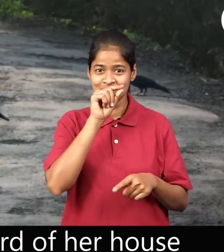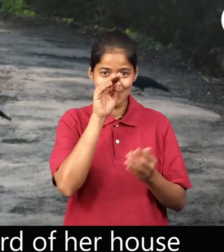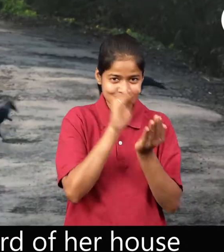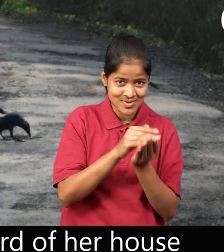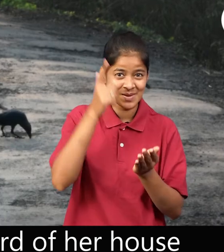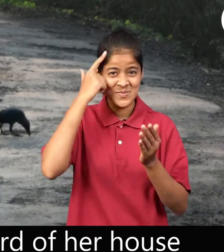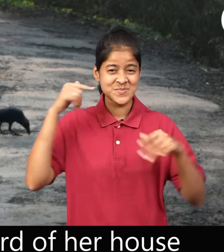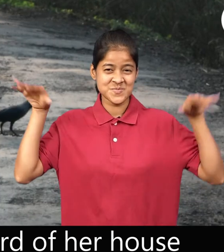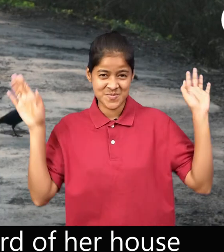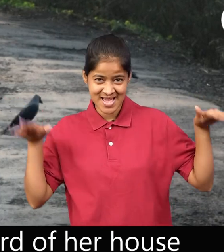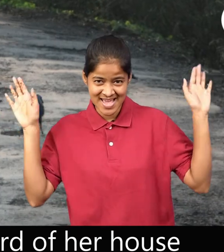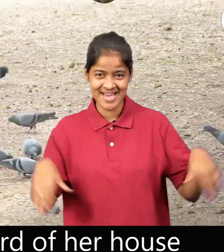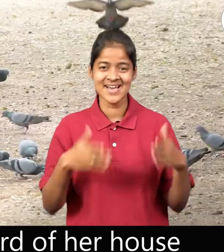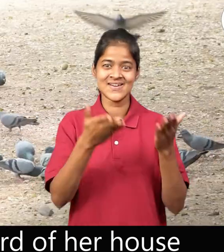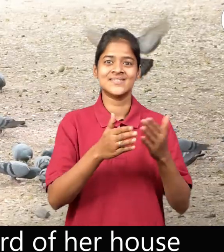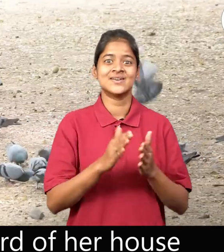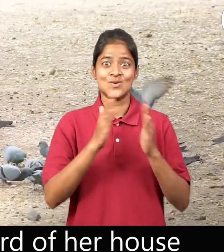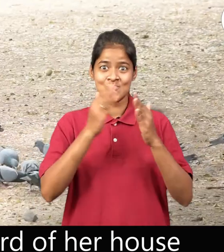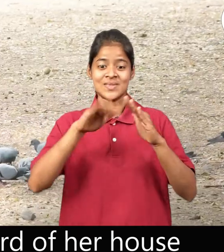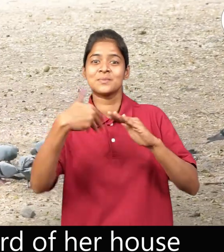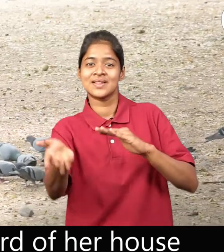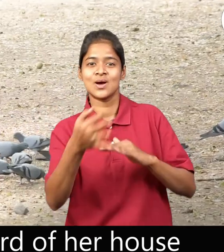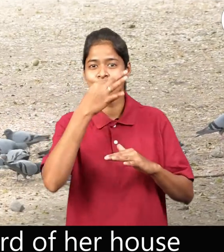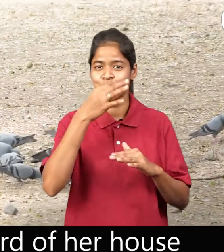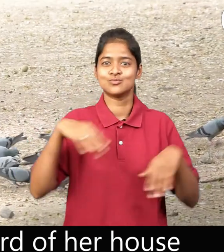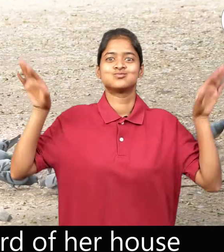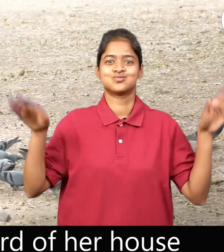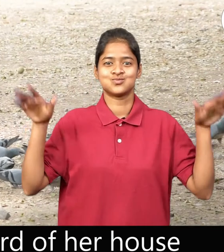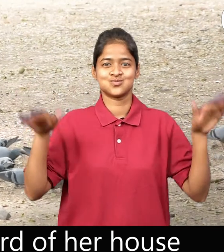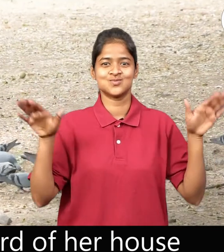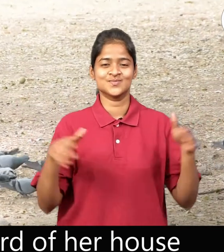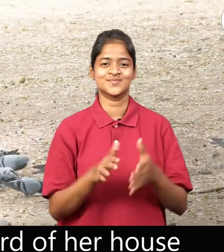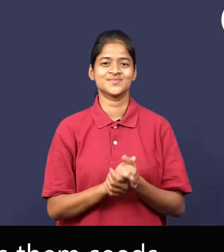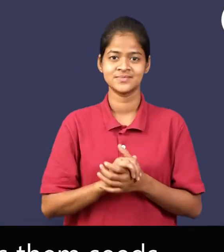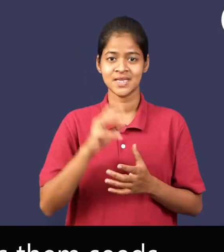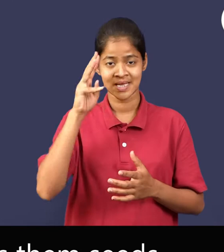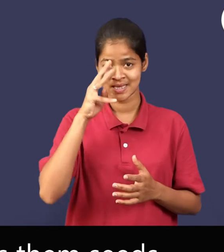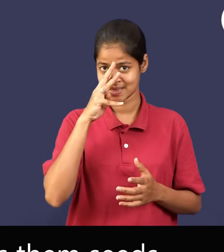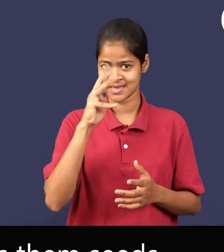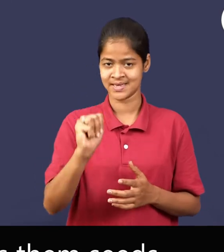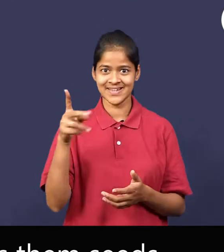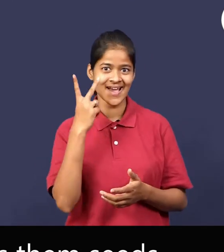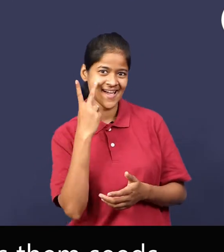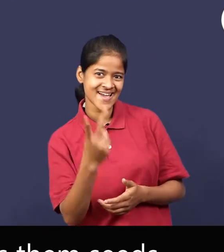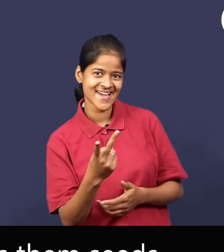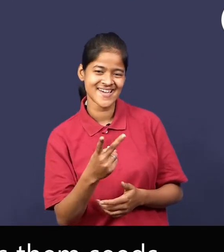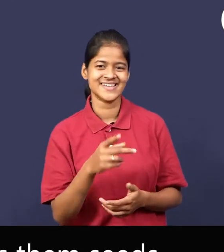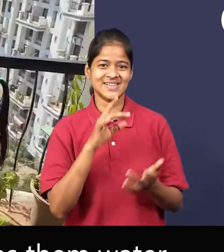courtyard of her house pigeons come every day monica gives them seeds she